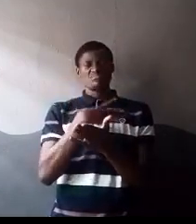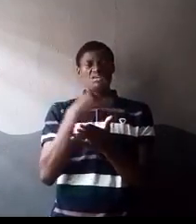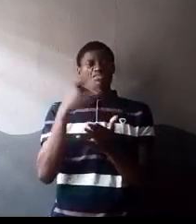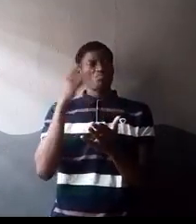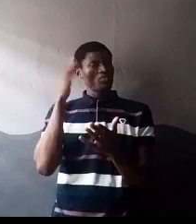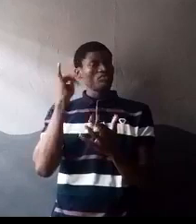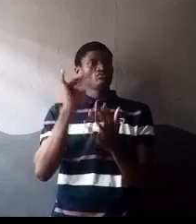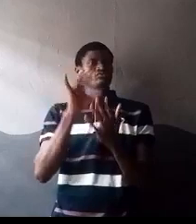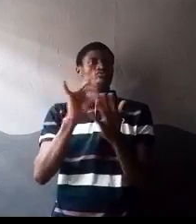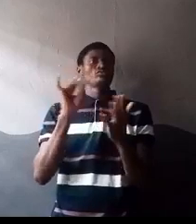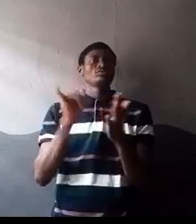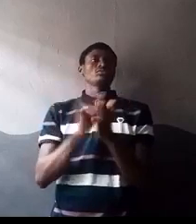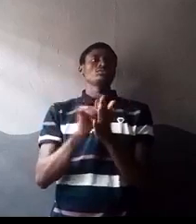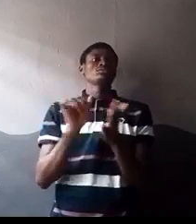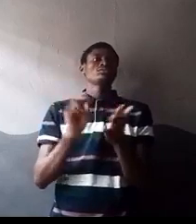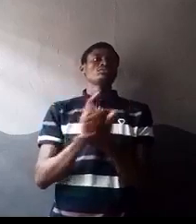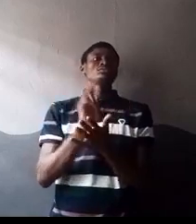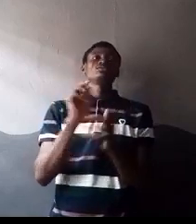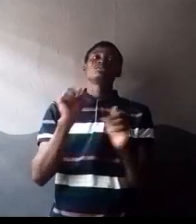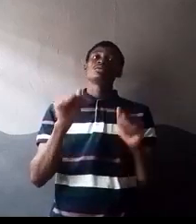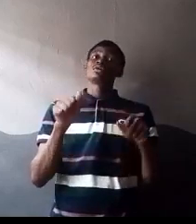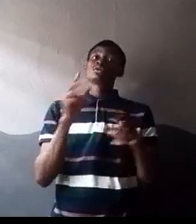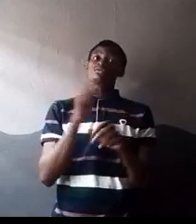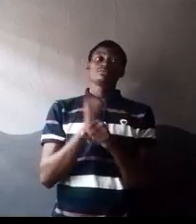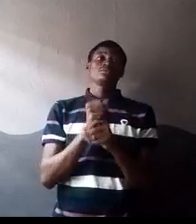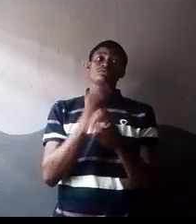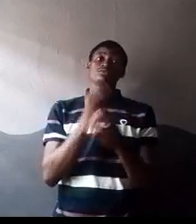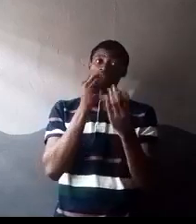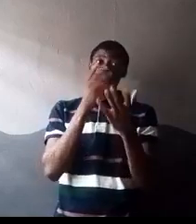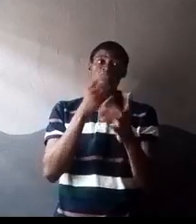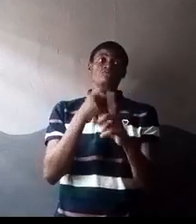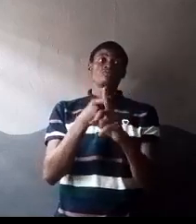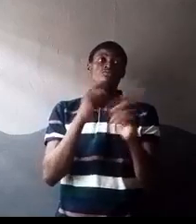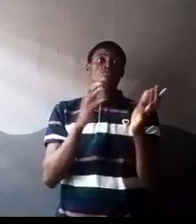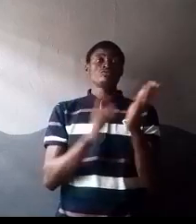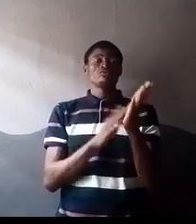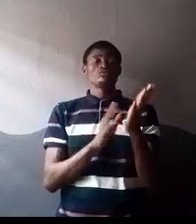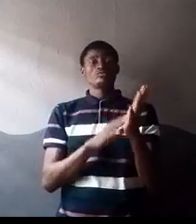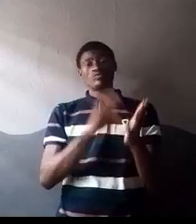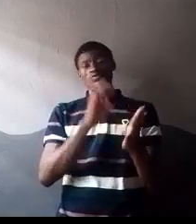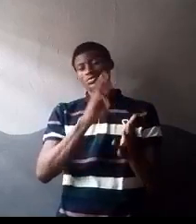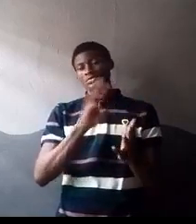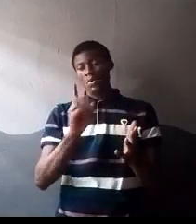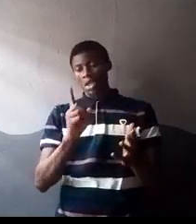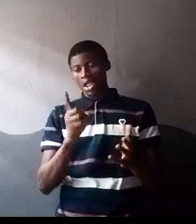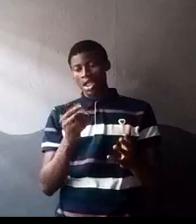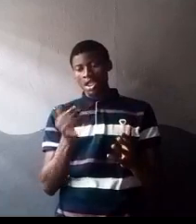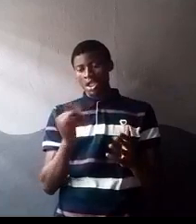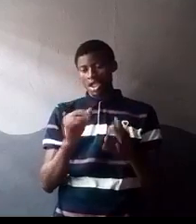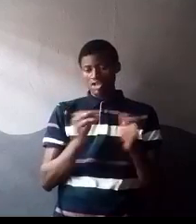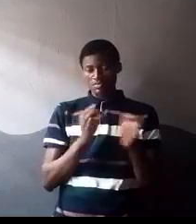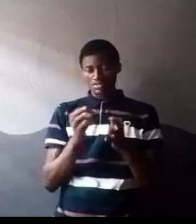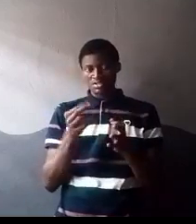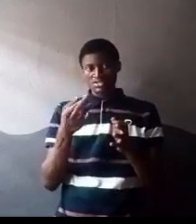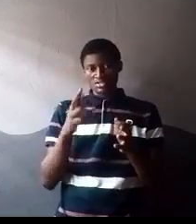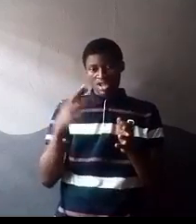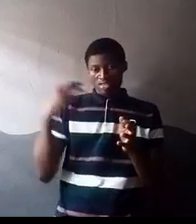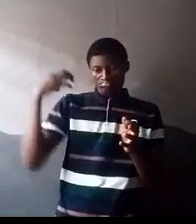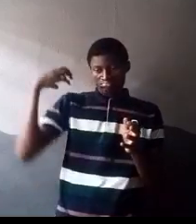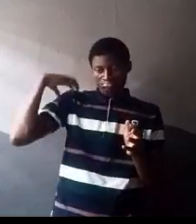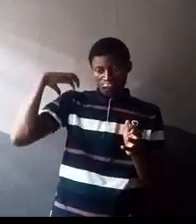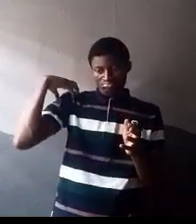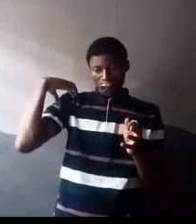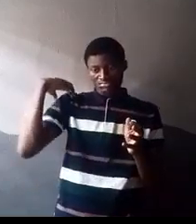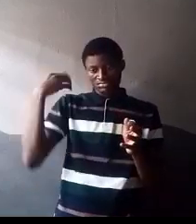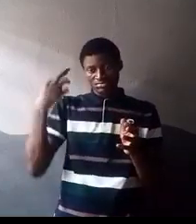this information from the school's website, where they'll be talking about their rankings, what they've been doing. So you could get some information from there and then put it down there